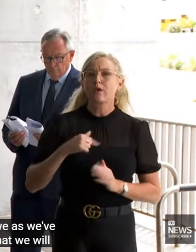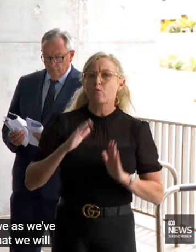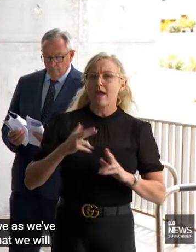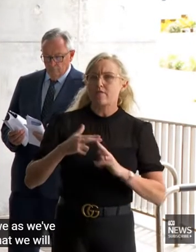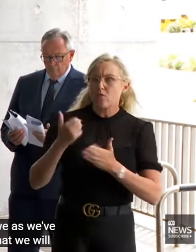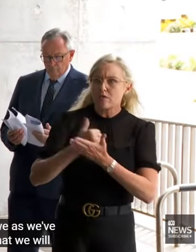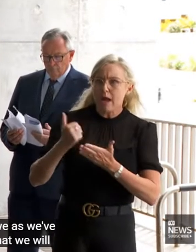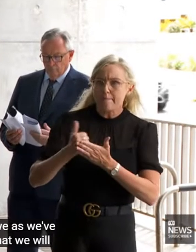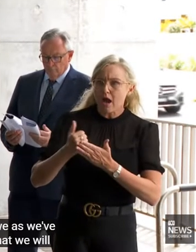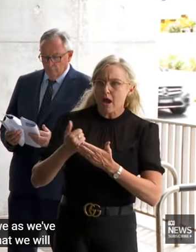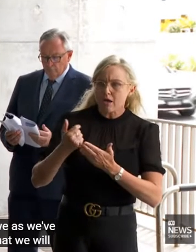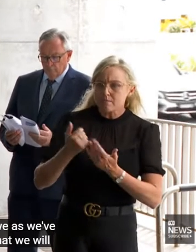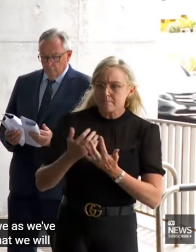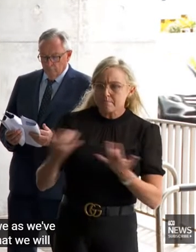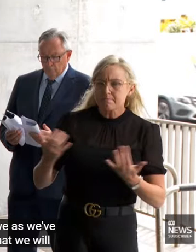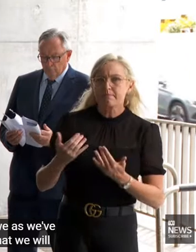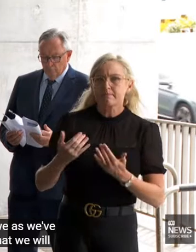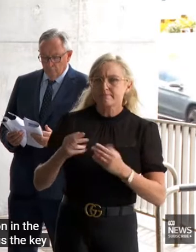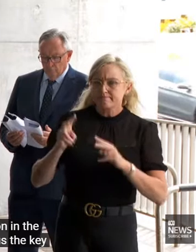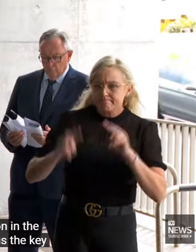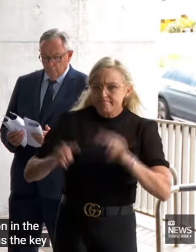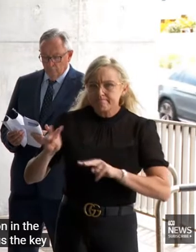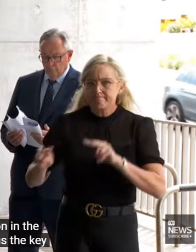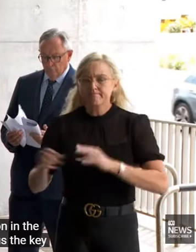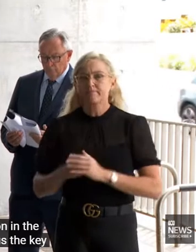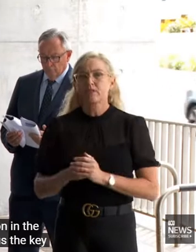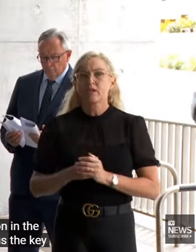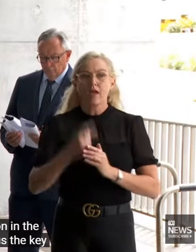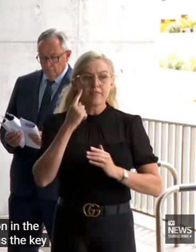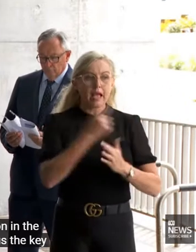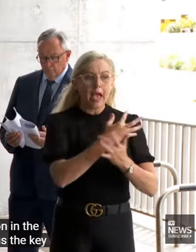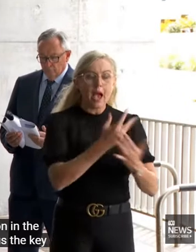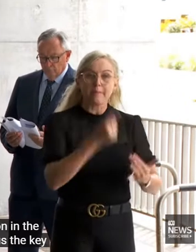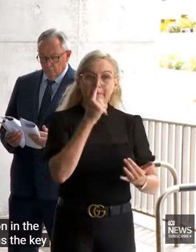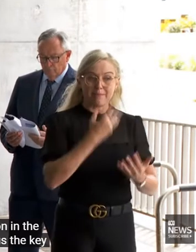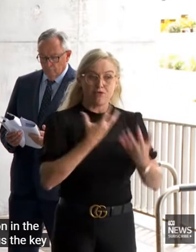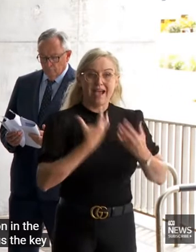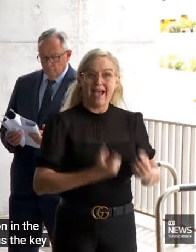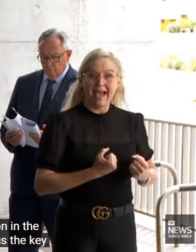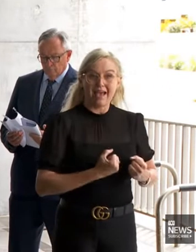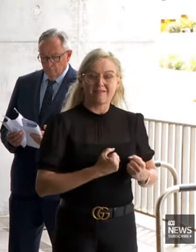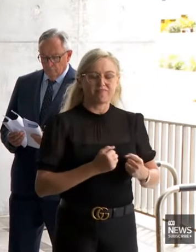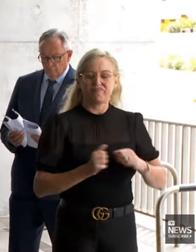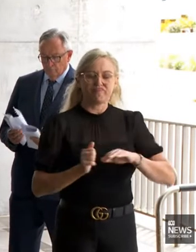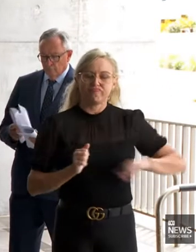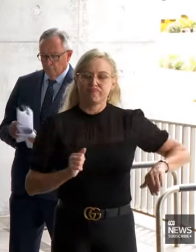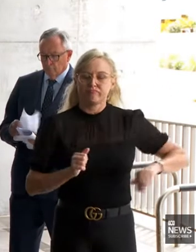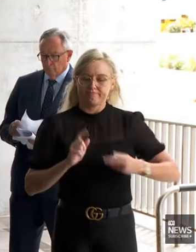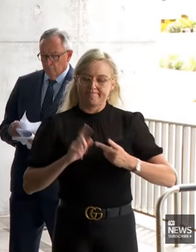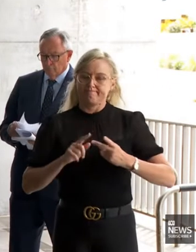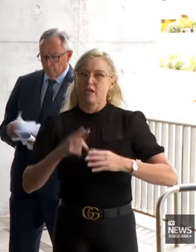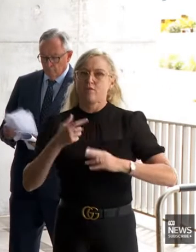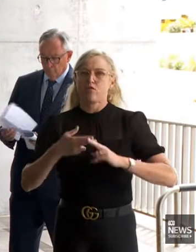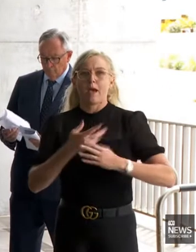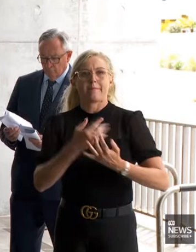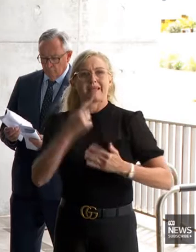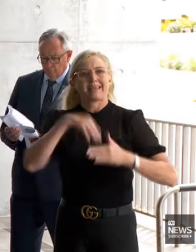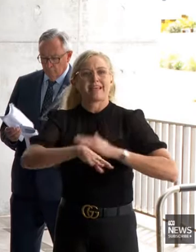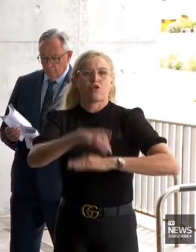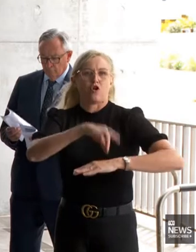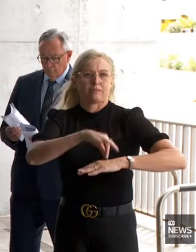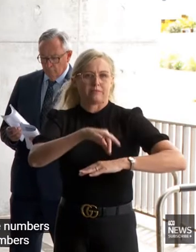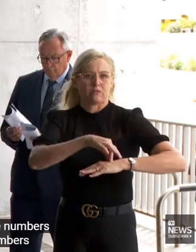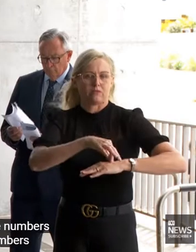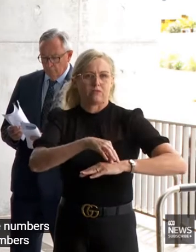of us. The key indicators to us are not the case numbers, but rather ICU numbers, hospitalisations, and